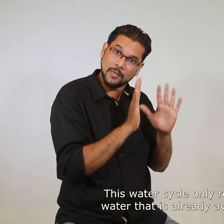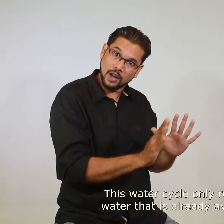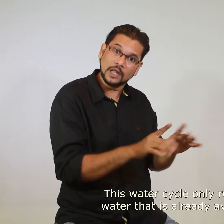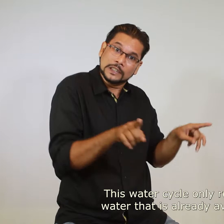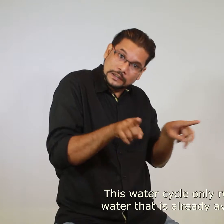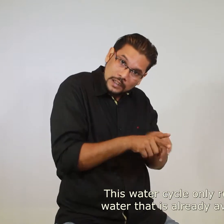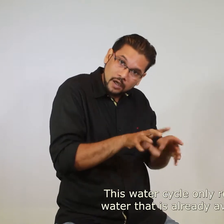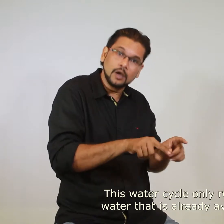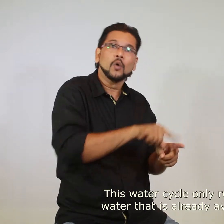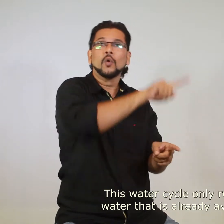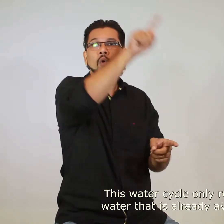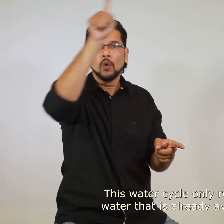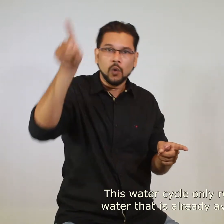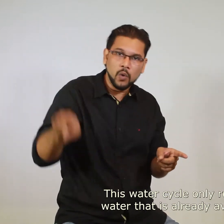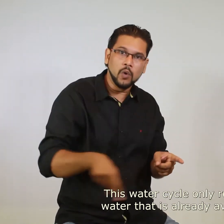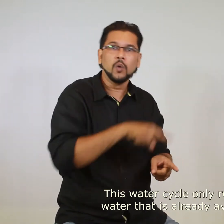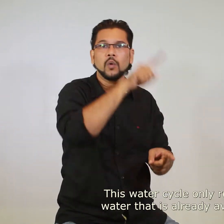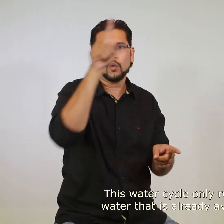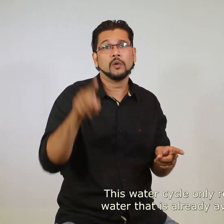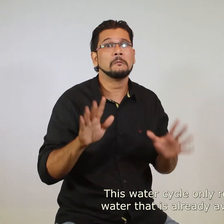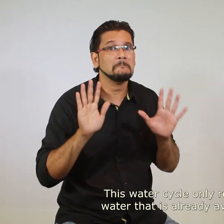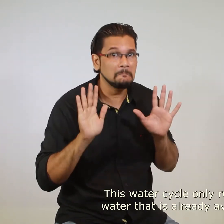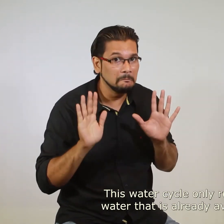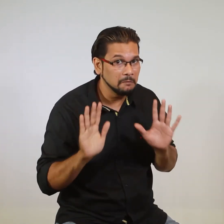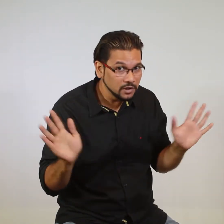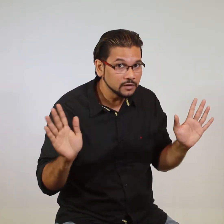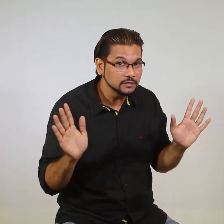recycles water that is already available.